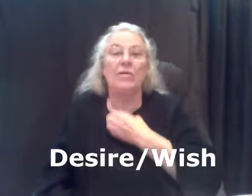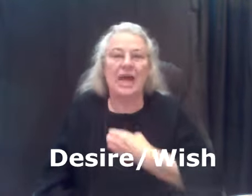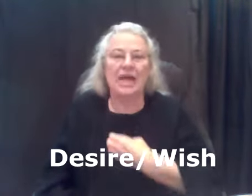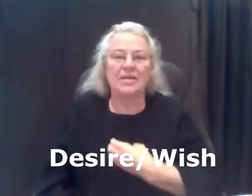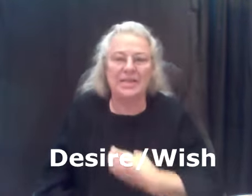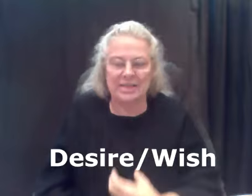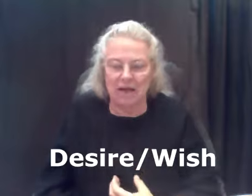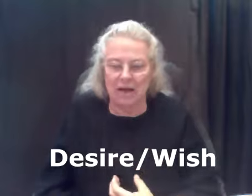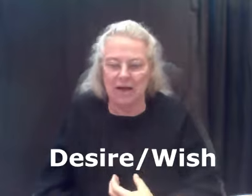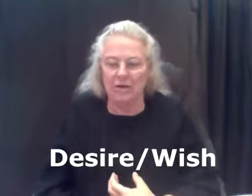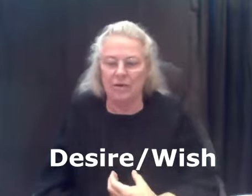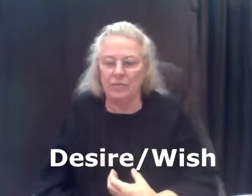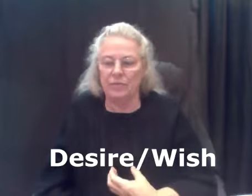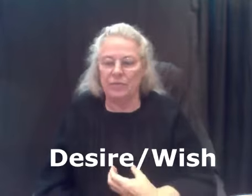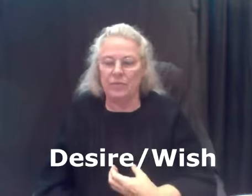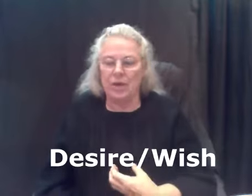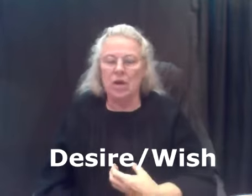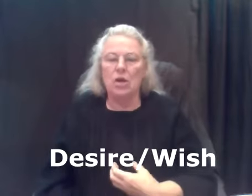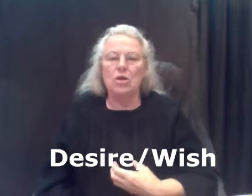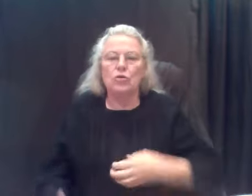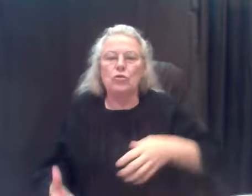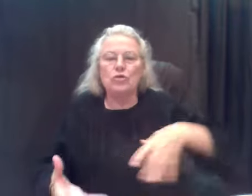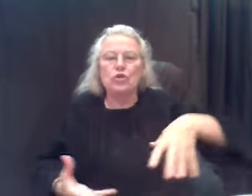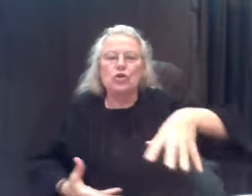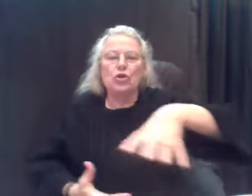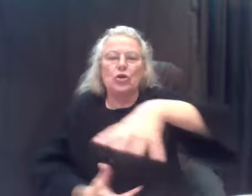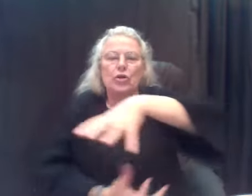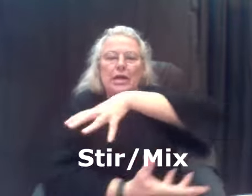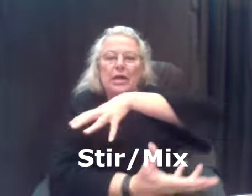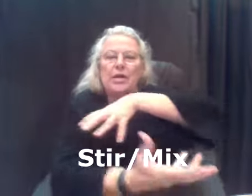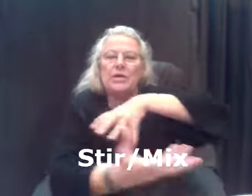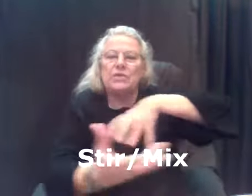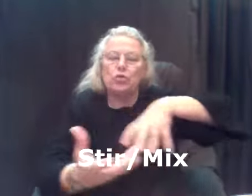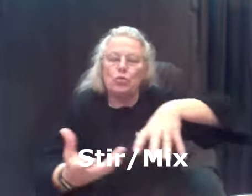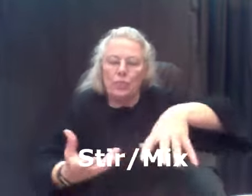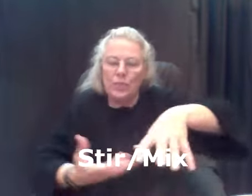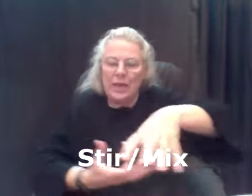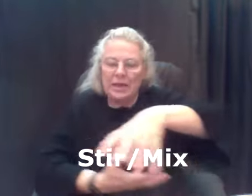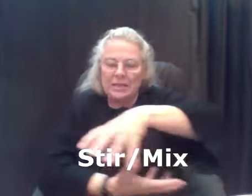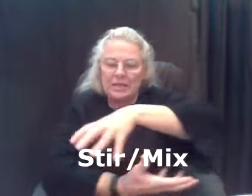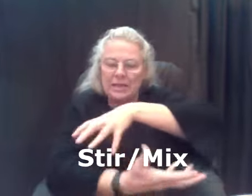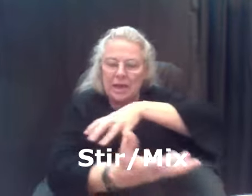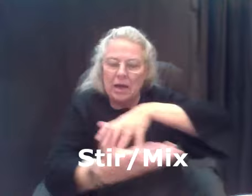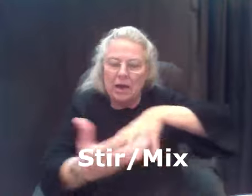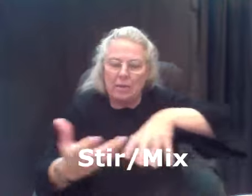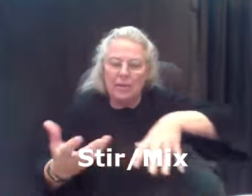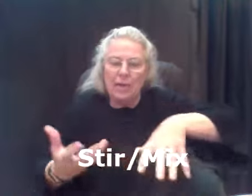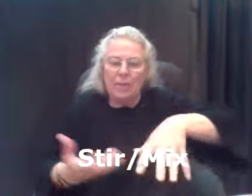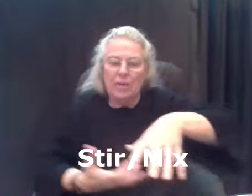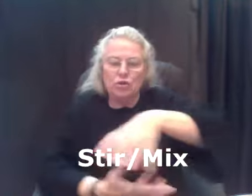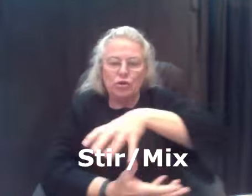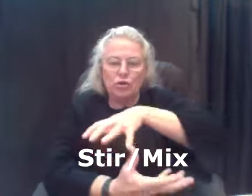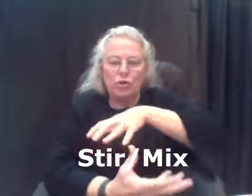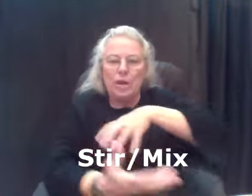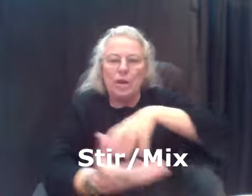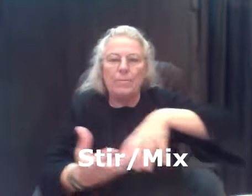that desire. To stir in here is to mix it up. Make sure you're mixing